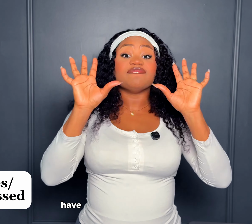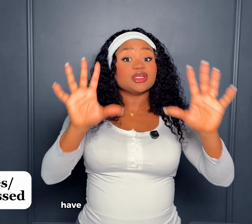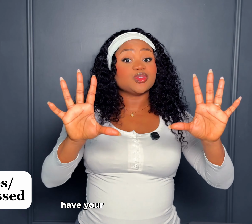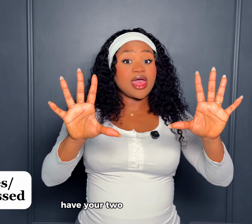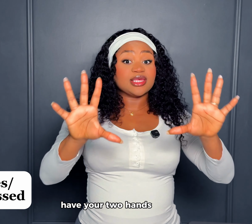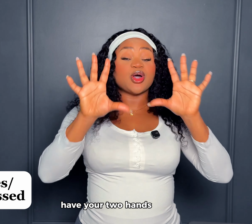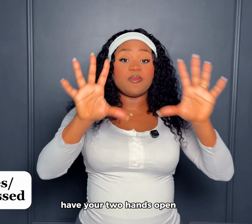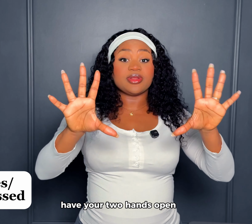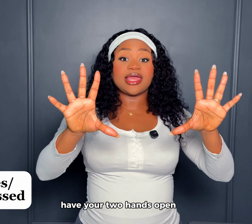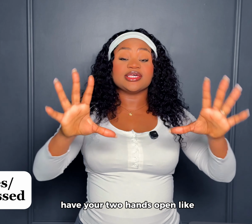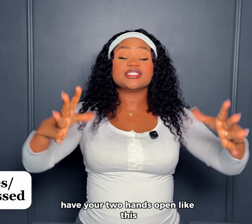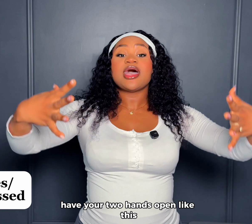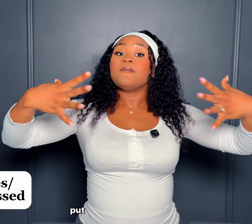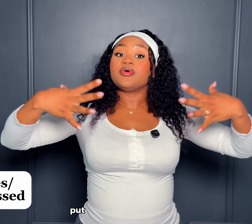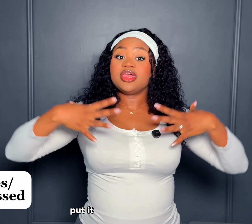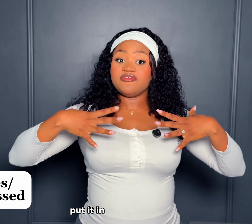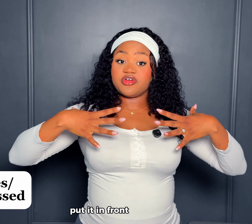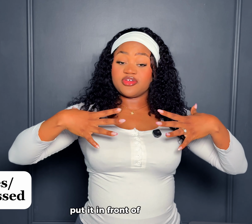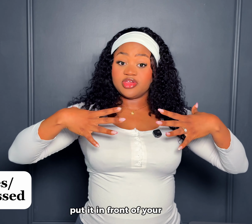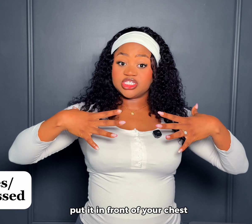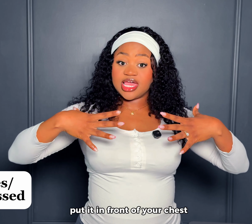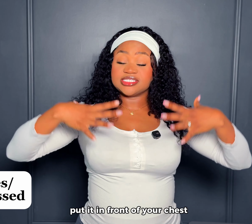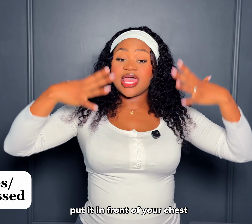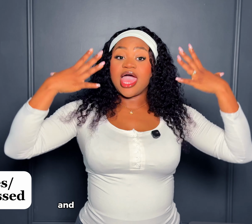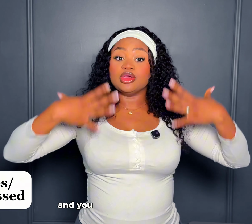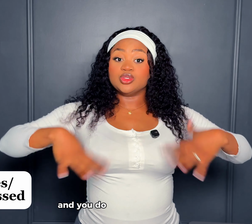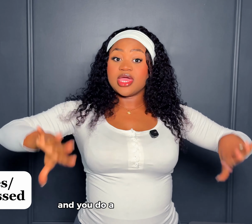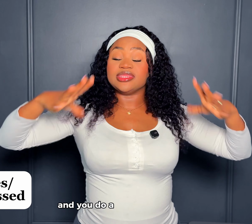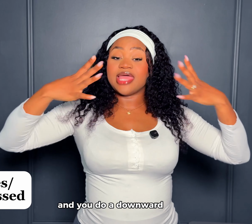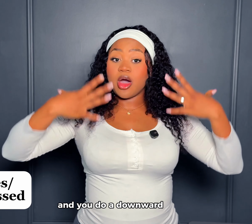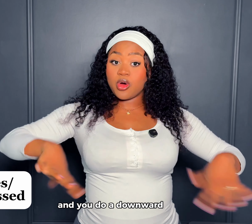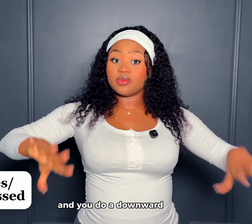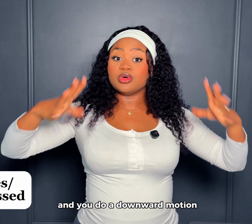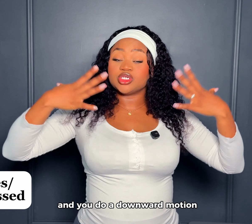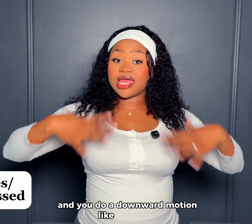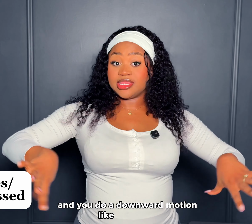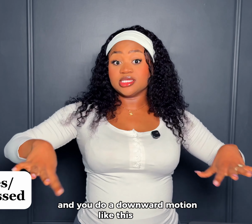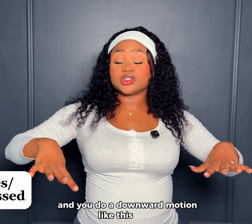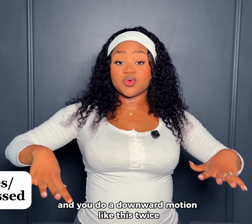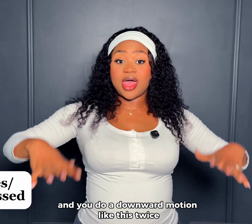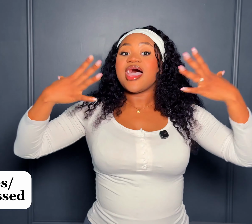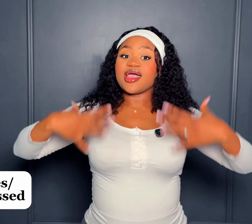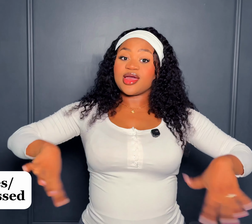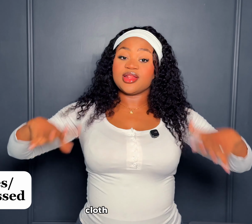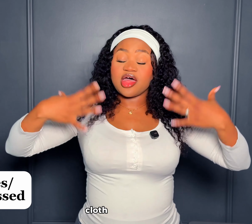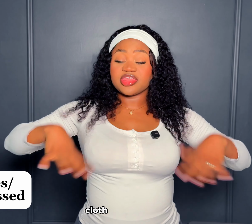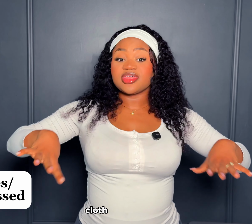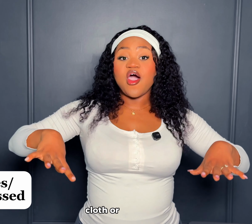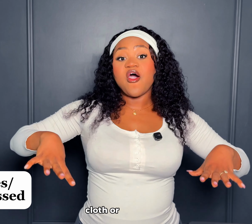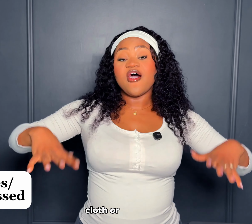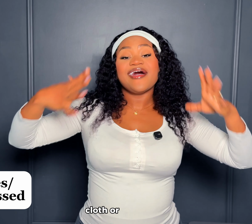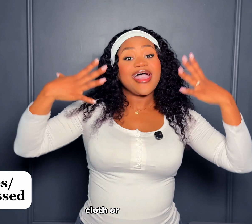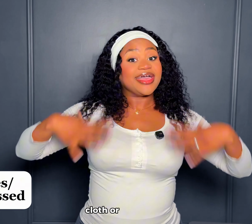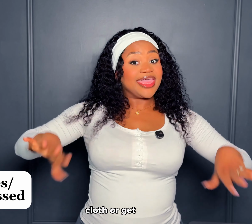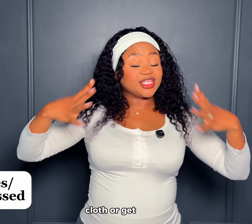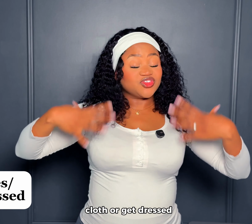your two hands open like this, put it in front of your chest and you do a downward motion like this twice. Clothe or get